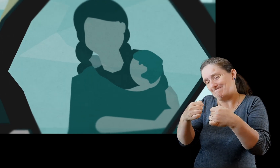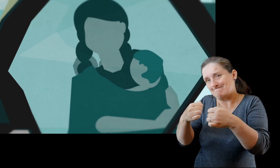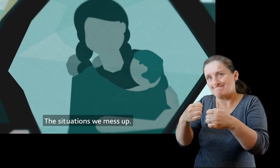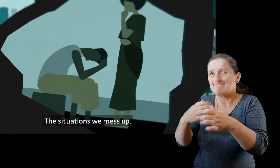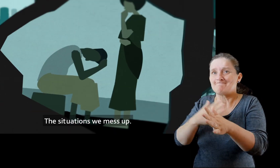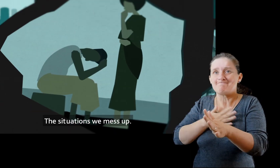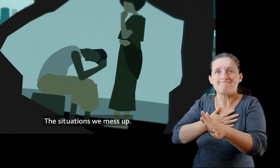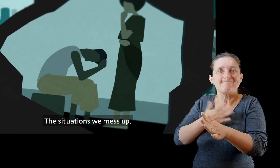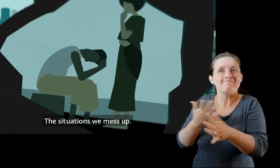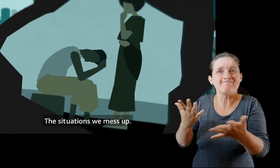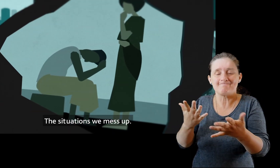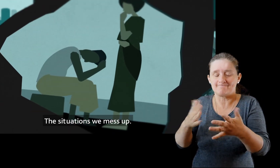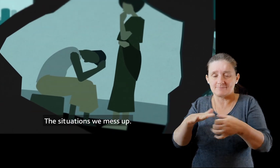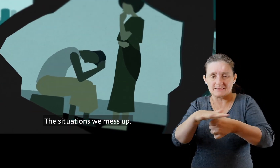The situations we mess up?